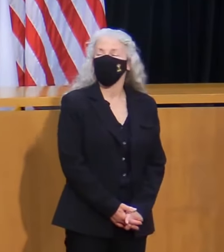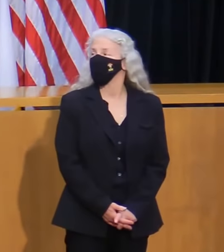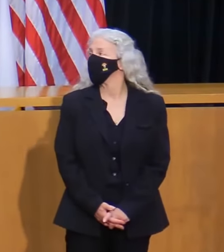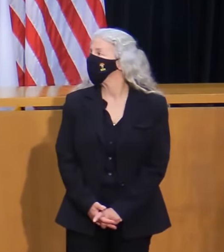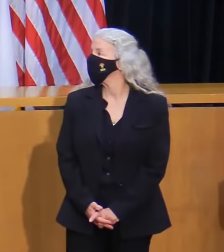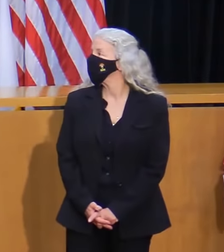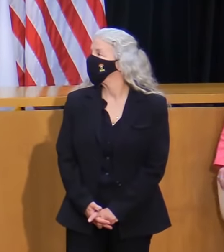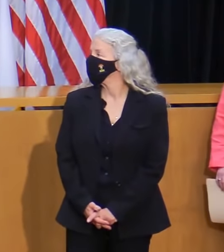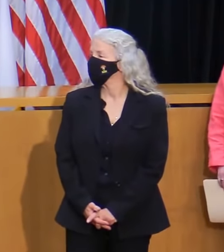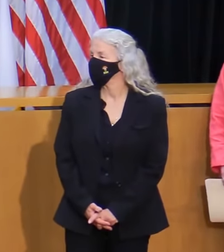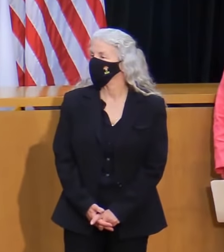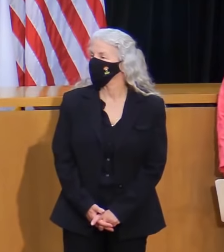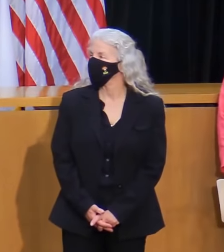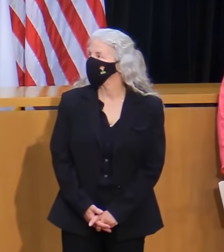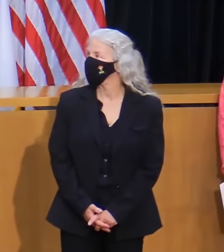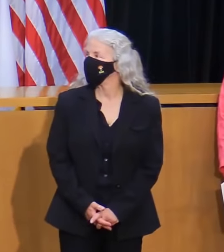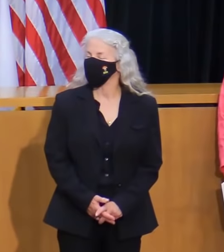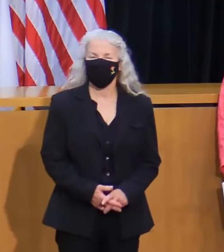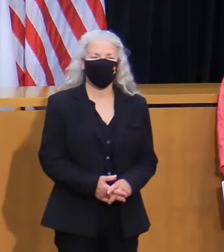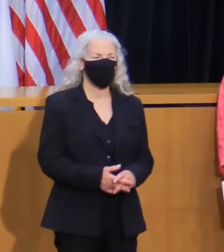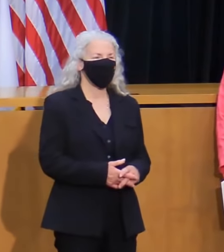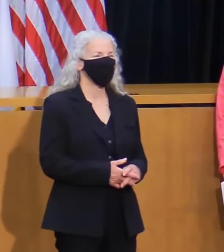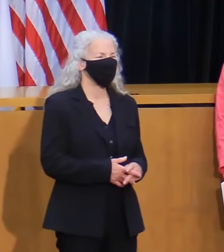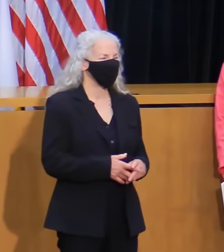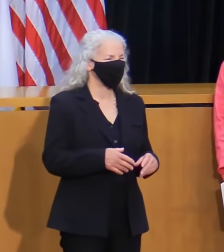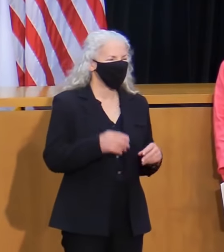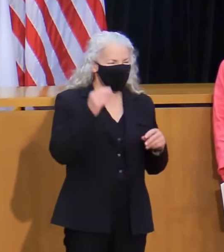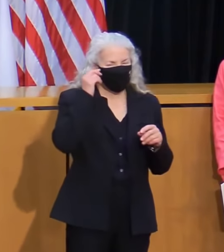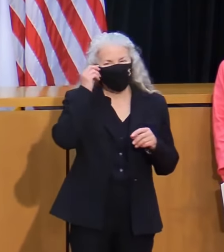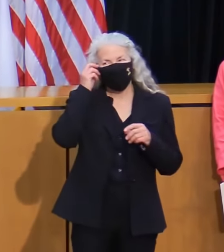Nice to see some familiar faces that took the day off yesterday.